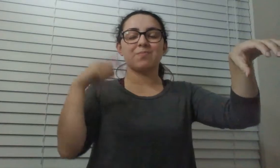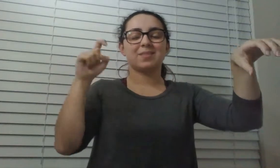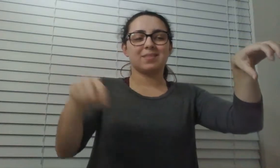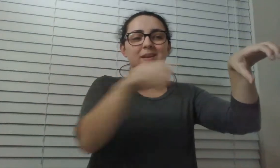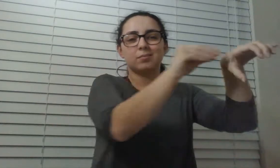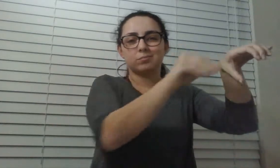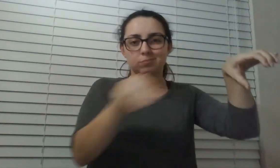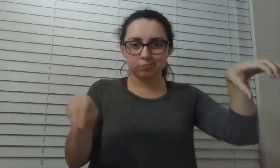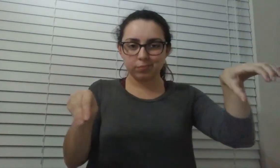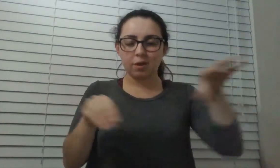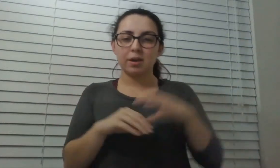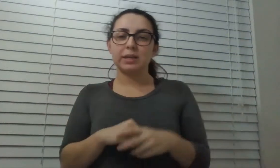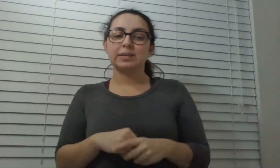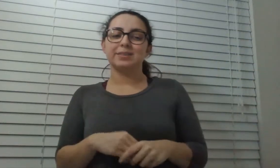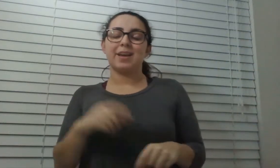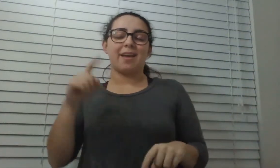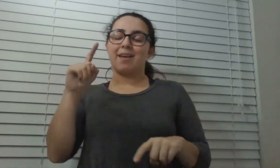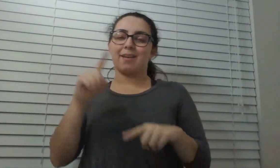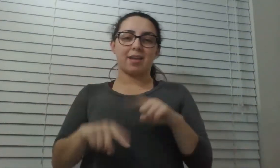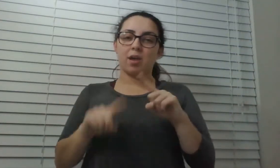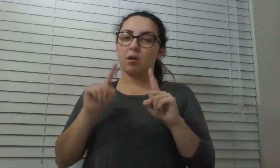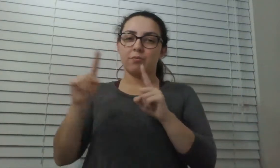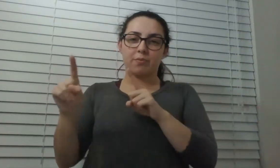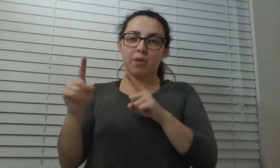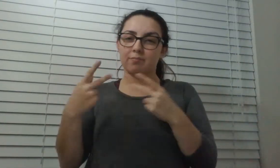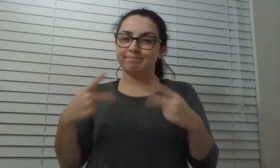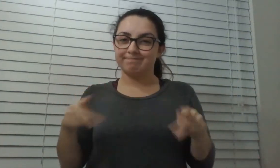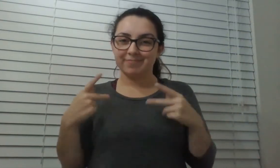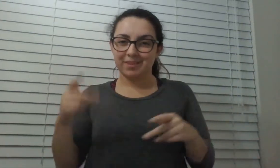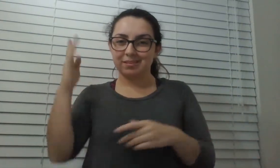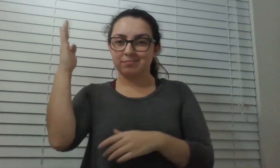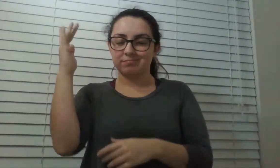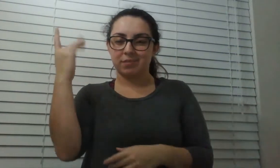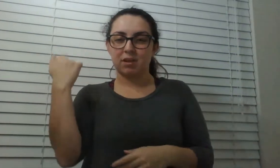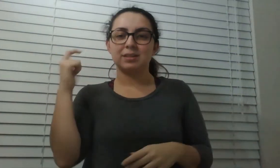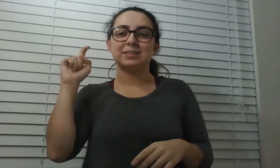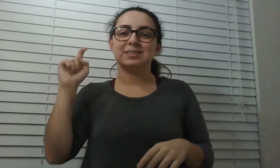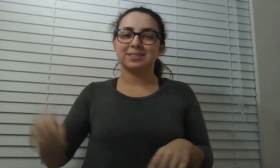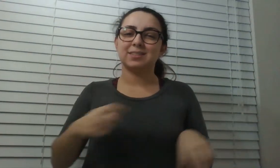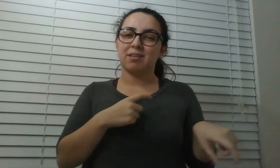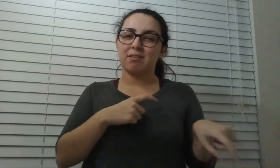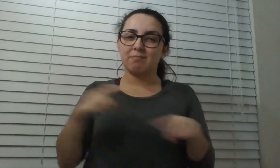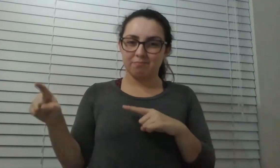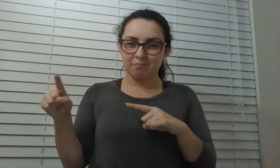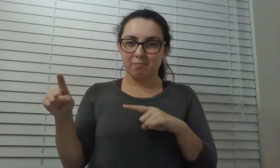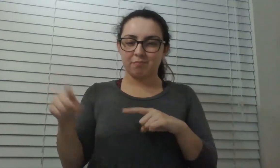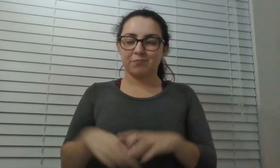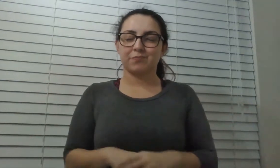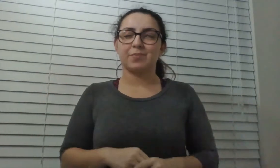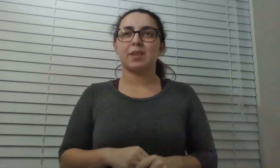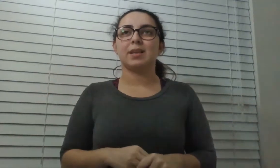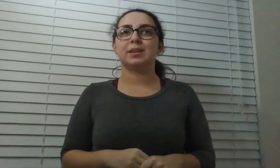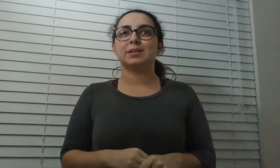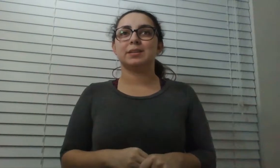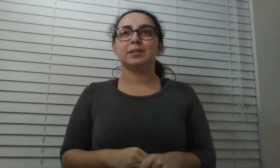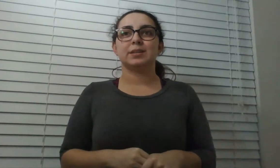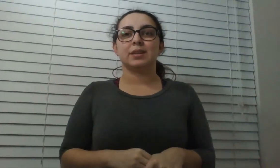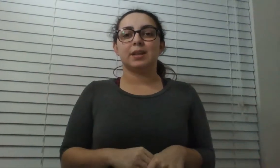van was sitting there, everybody was ready to go, and I don't think I even asked my parents. I don't think they know that I left. But I